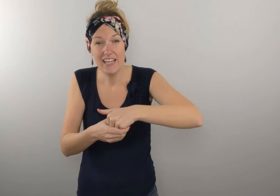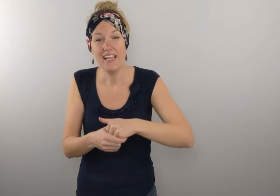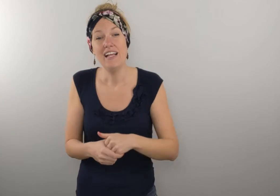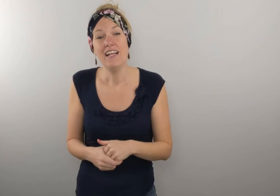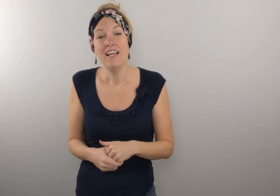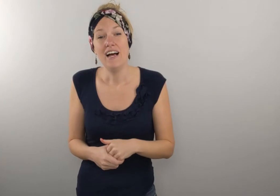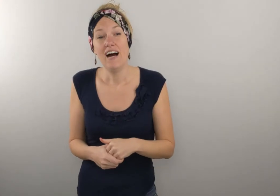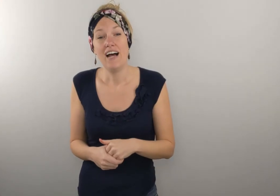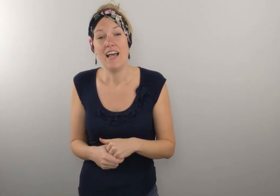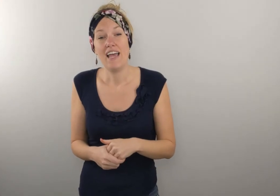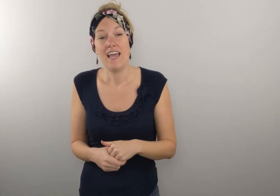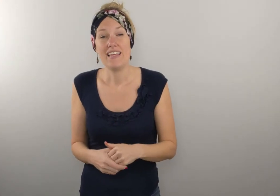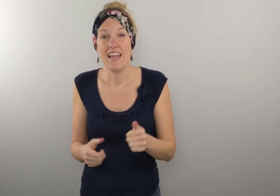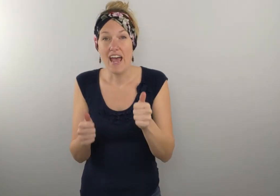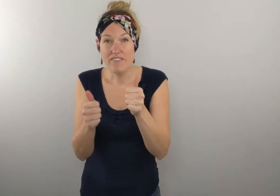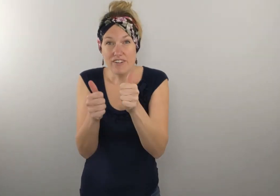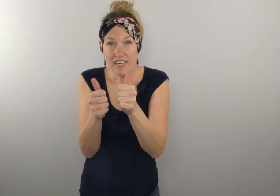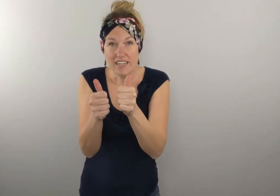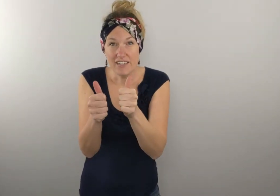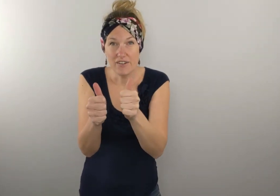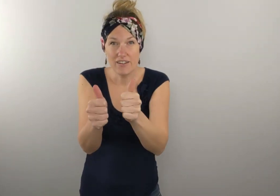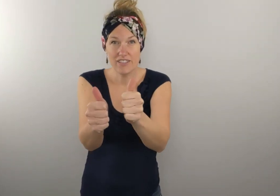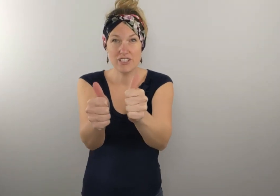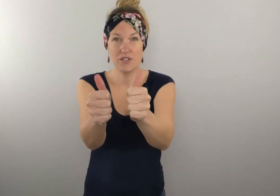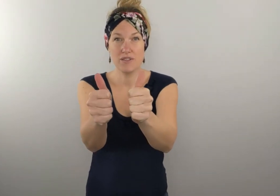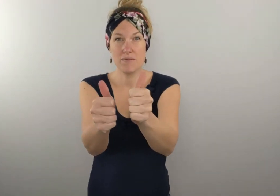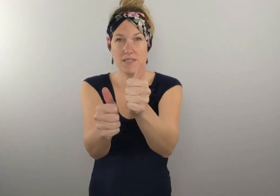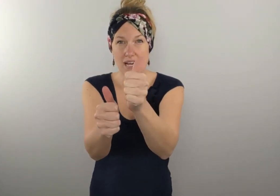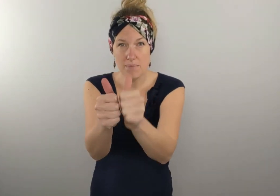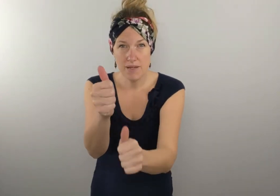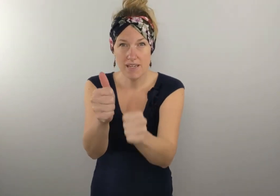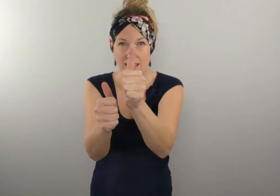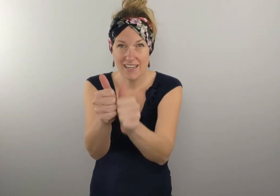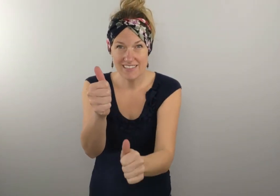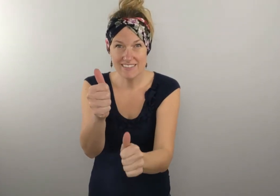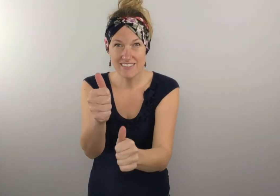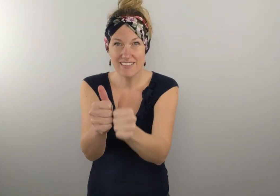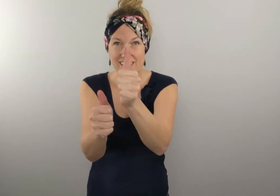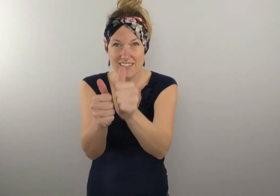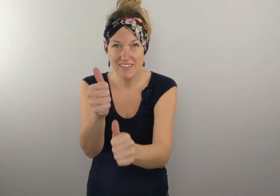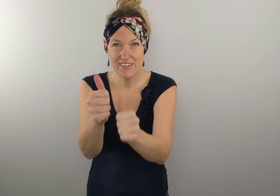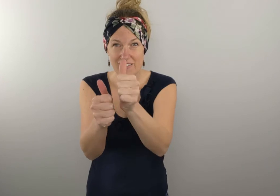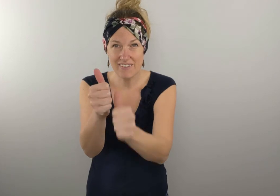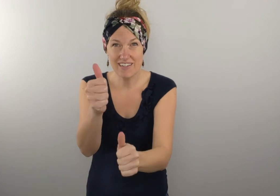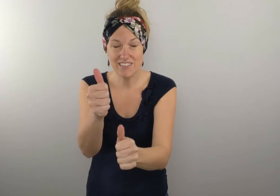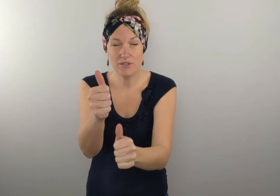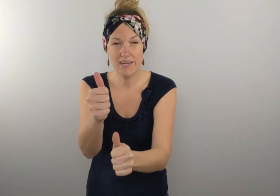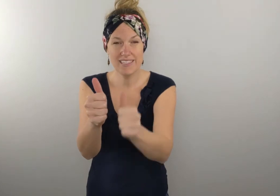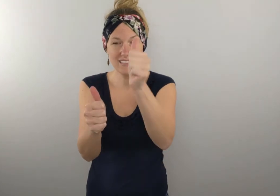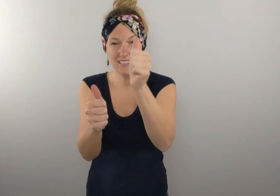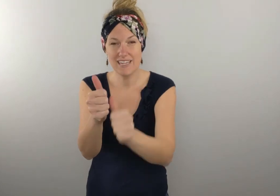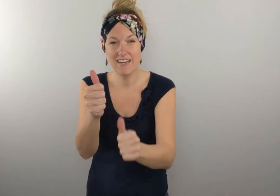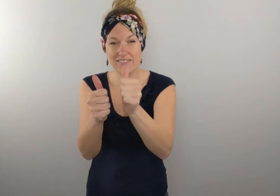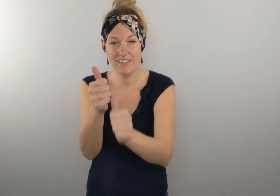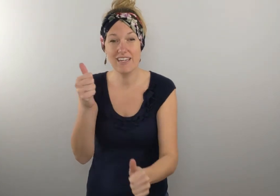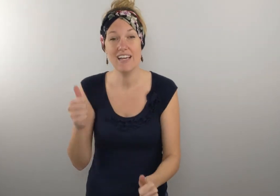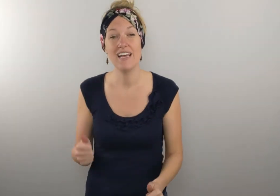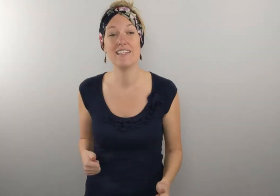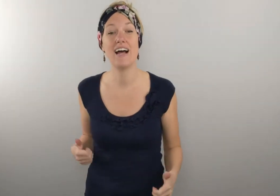and then you have your 2 thumbs up, and you Go across twice in every, and then